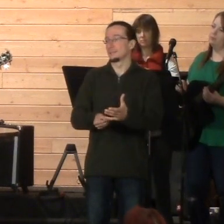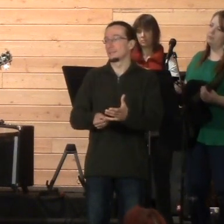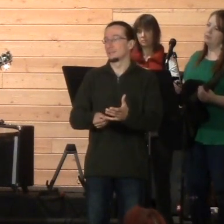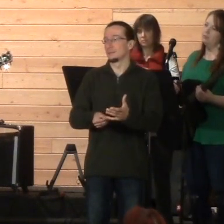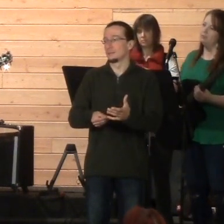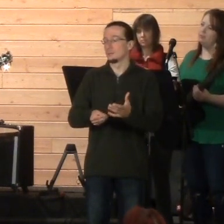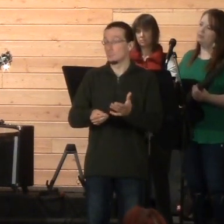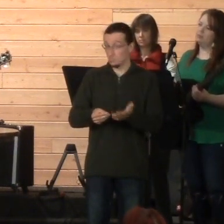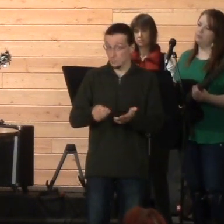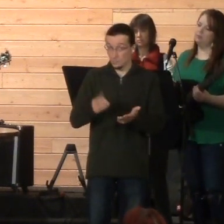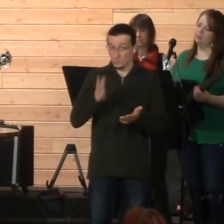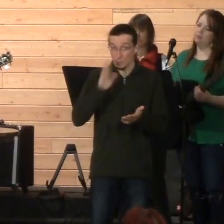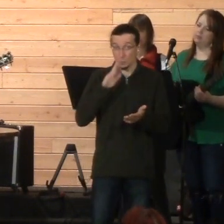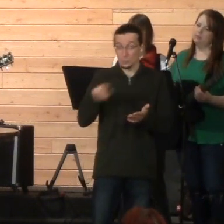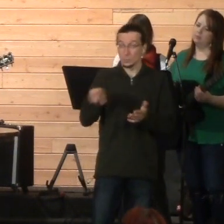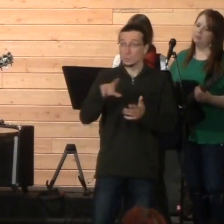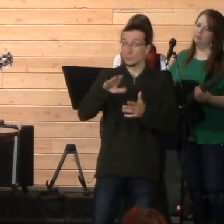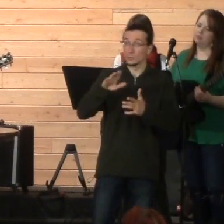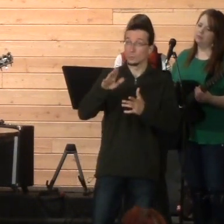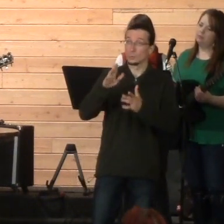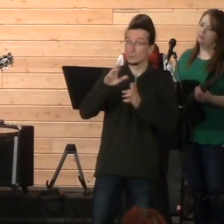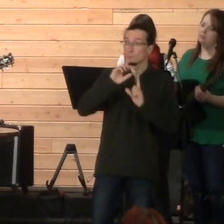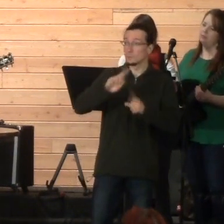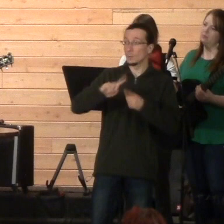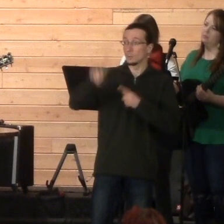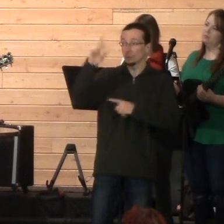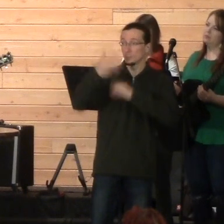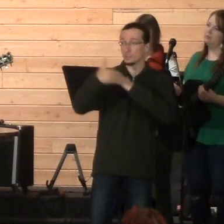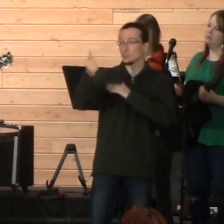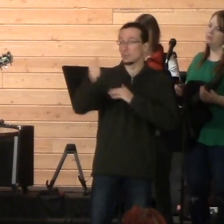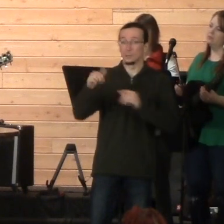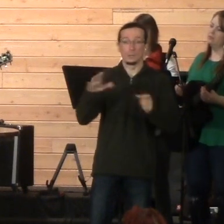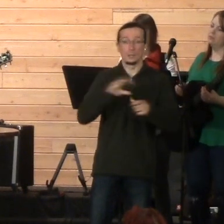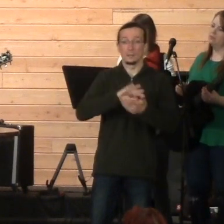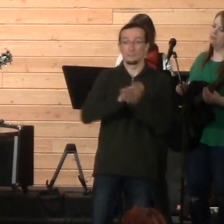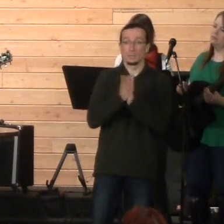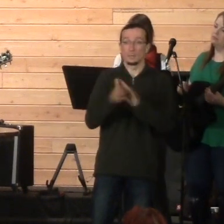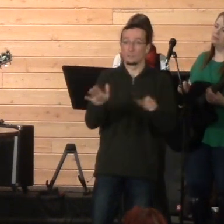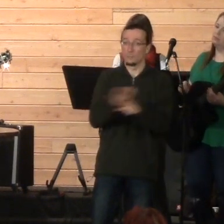Will you answer the call, and will you be all in? All